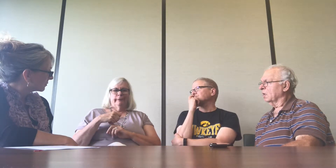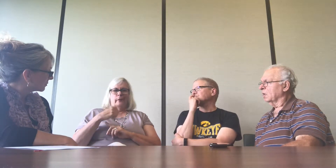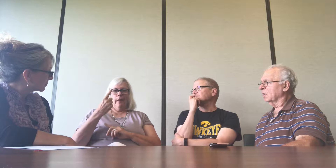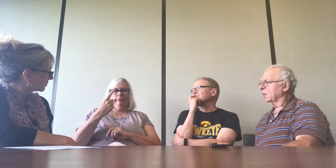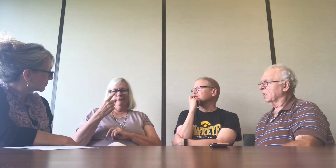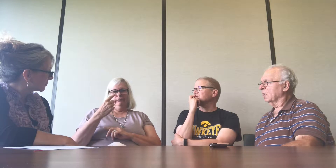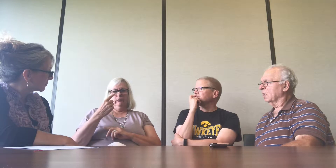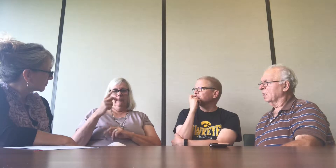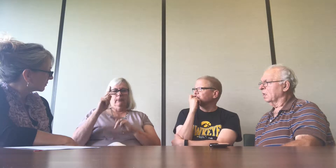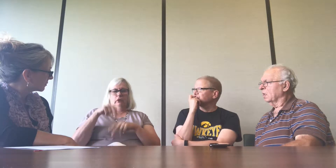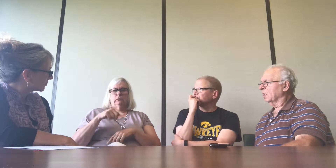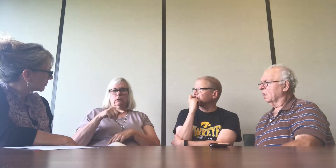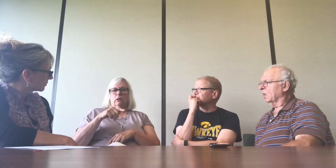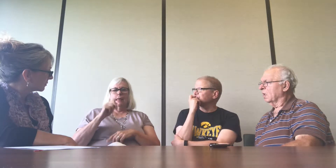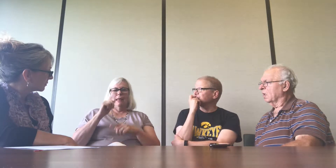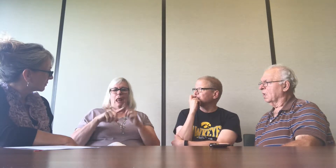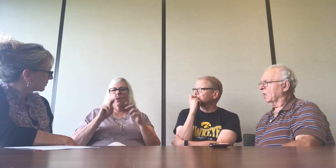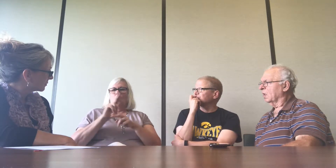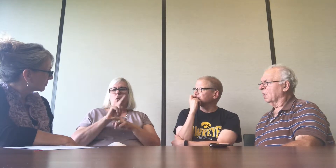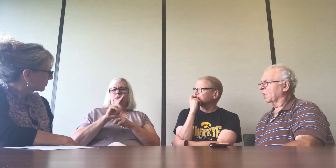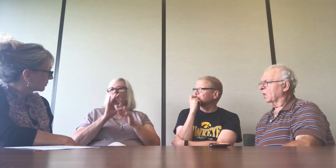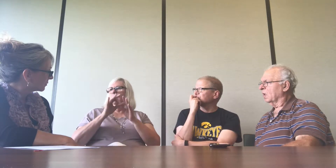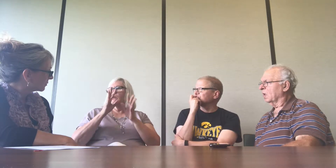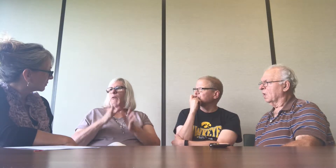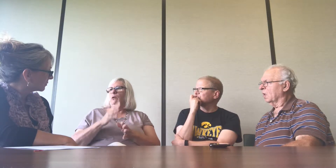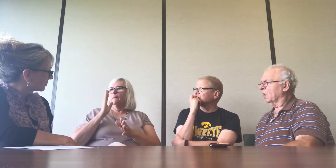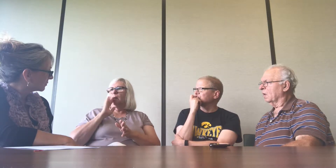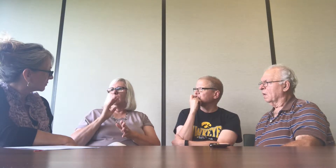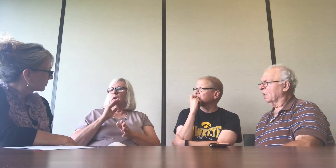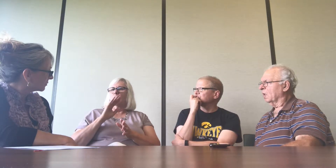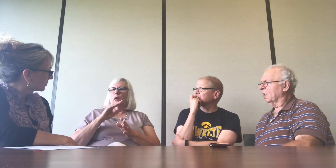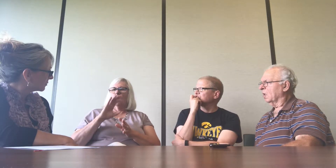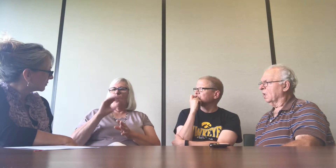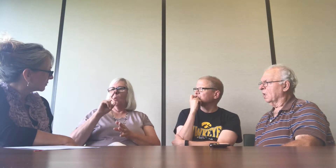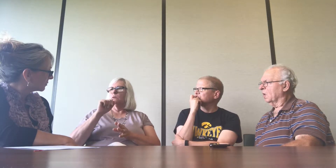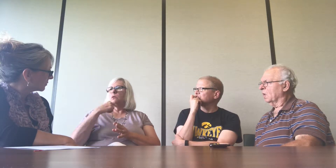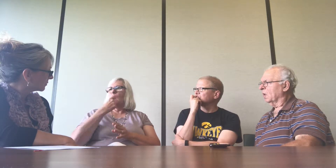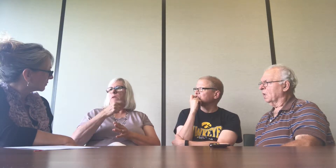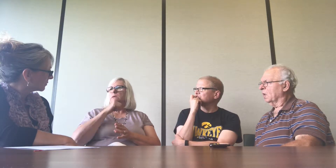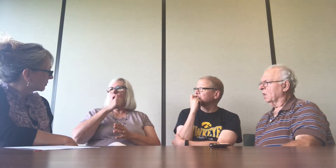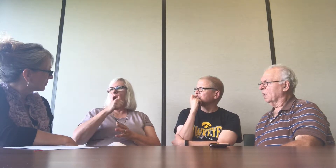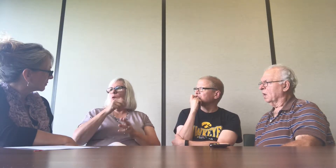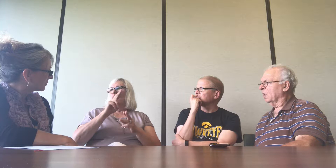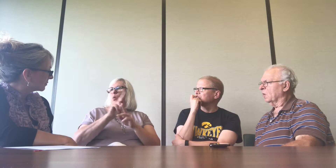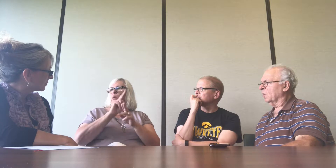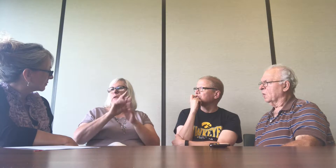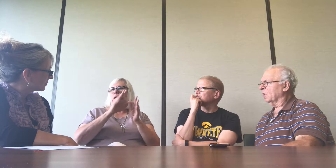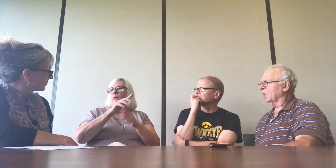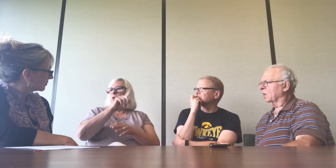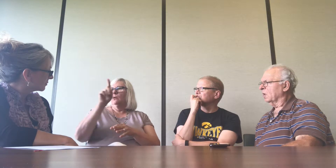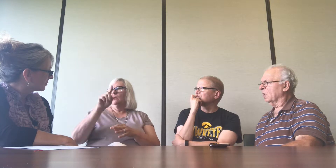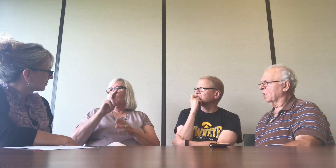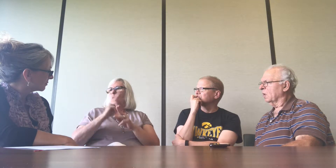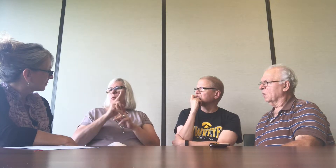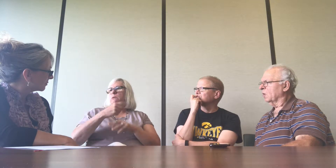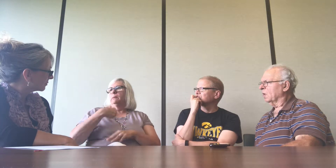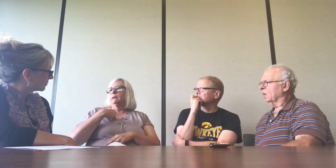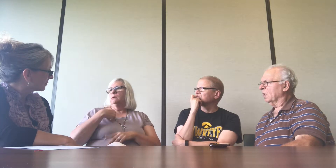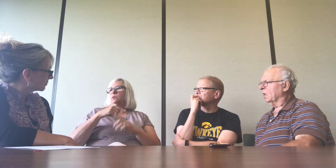Surely, this reminds me of another situation. The child of a deaf adult kept telling them that they couldn't